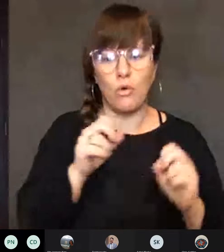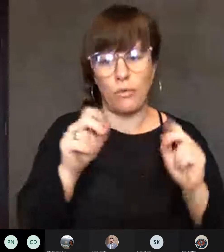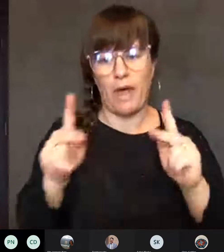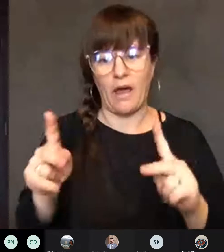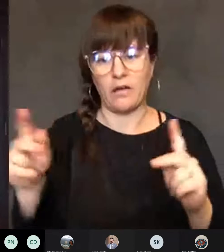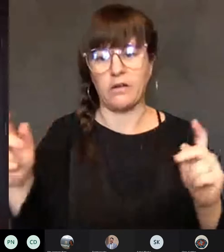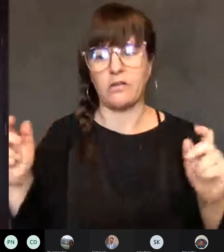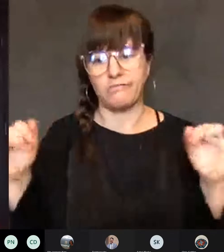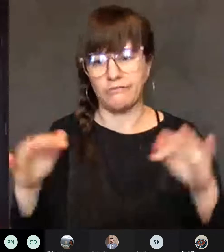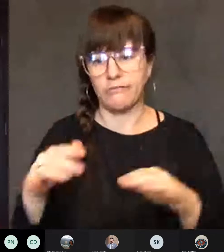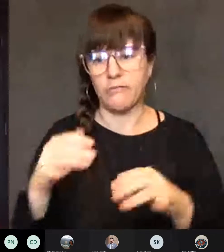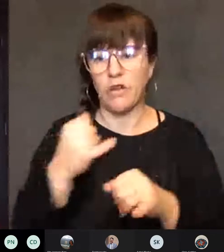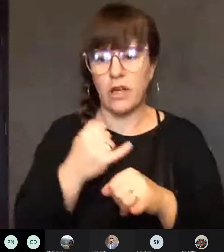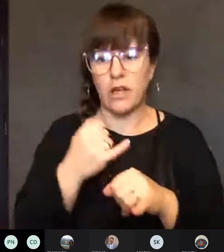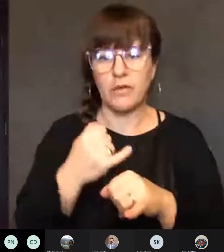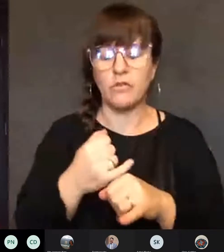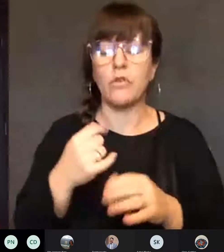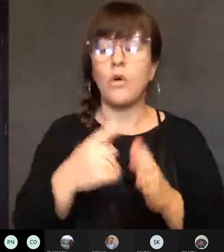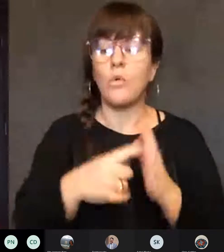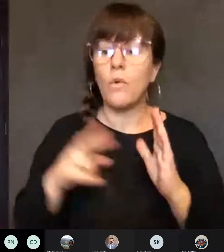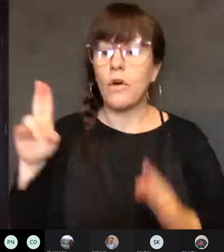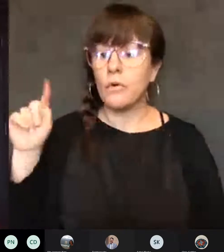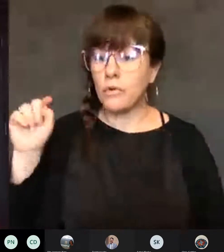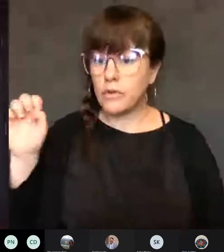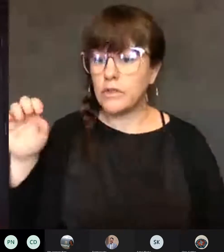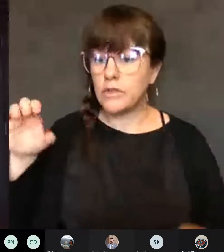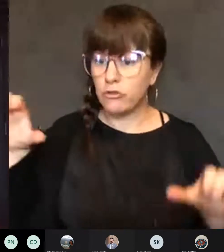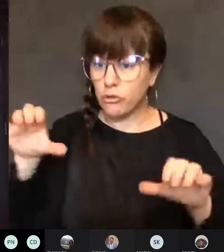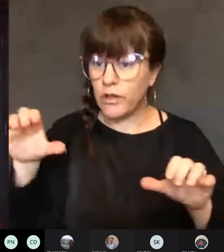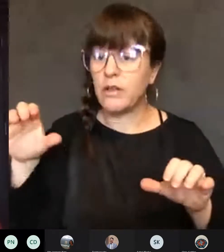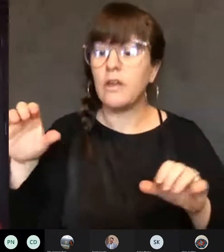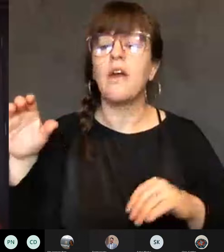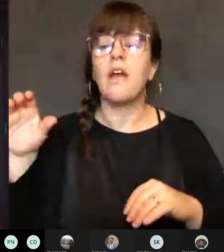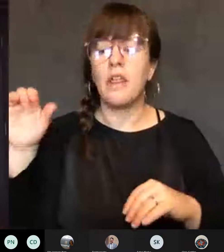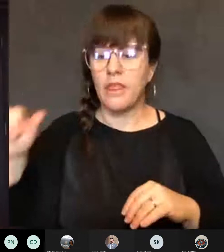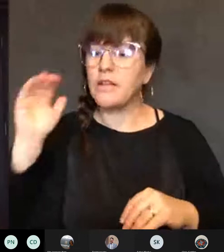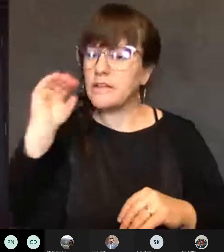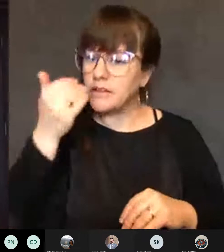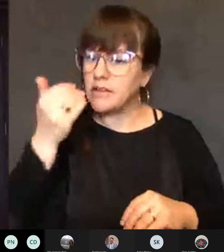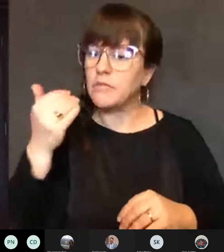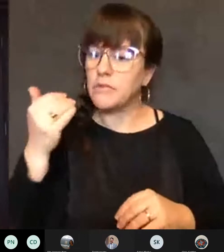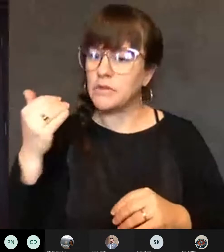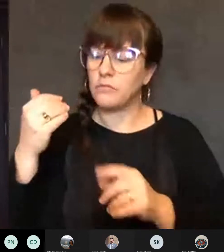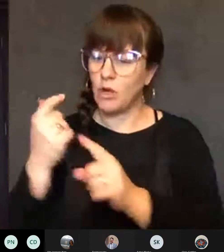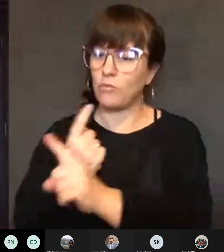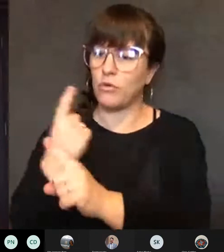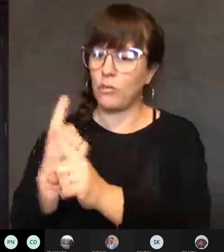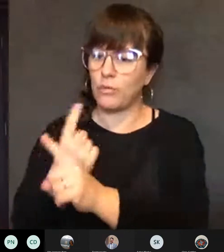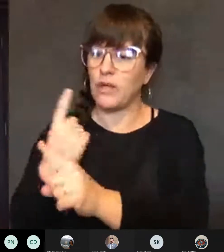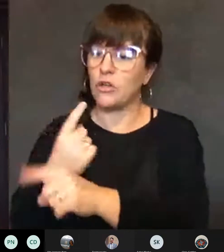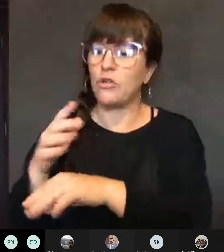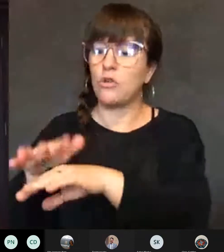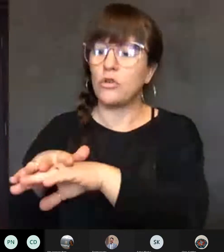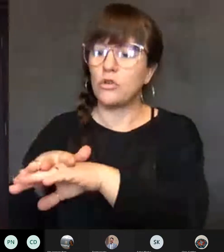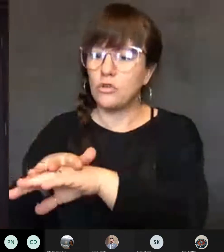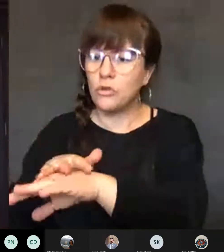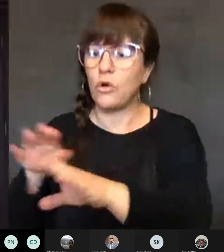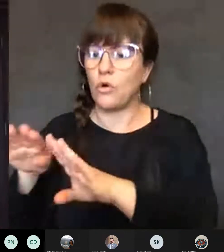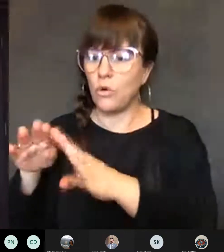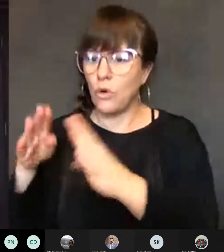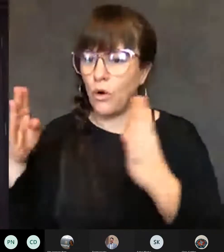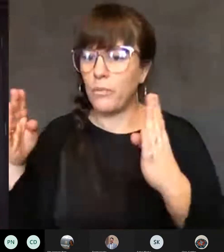doing is sort of a precursor to what more and more of us will be doing, where we can kind of bring things back at